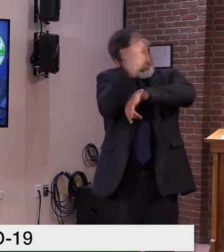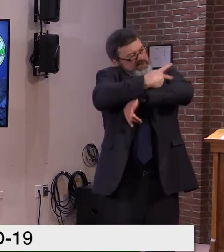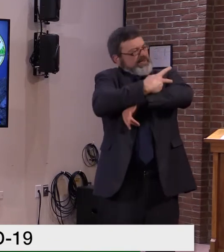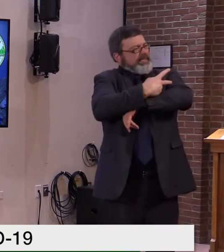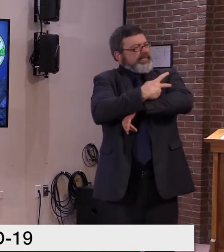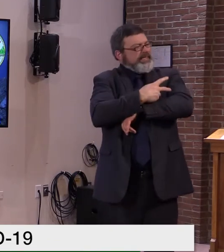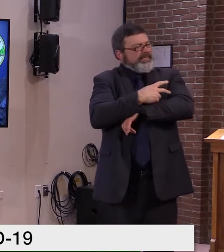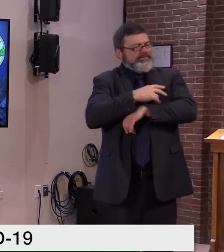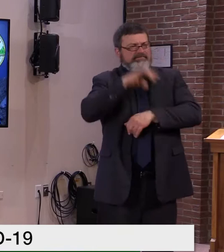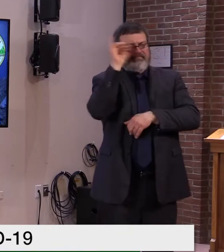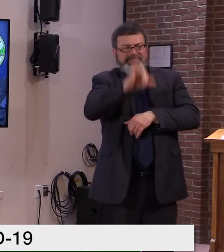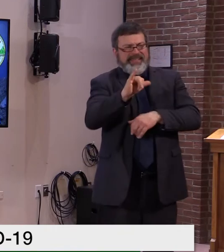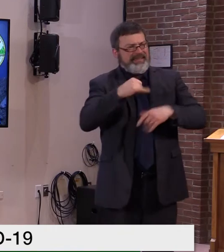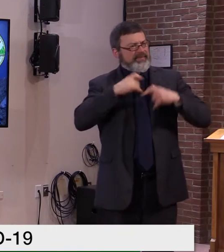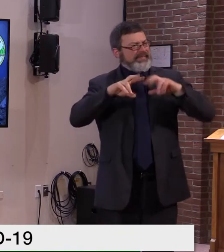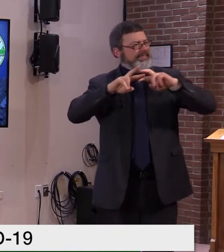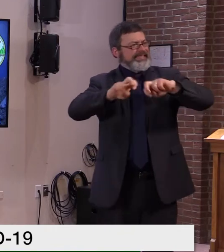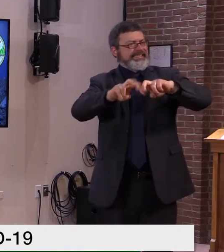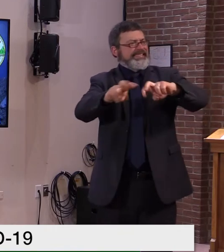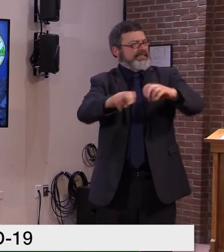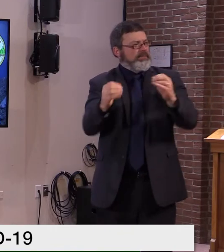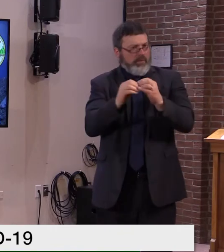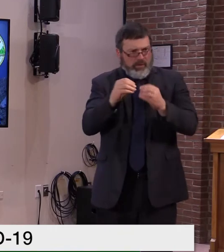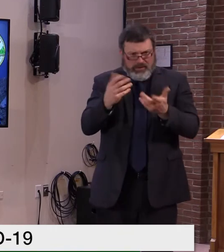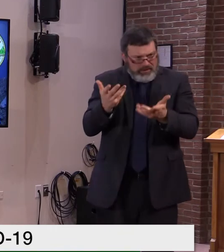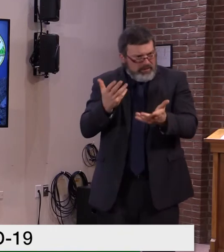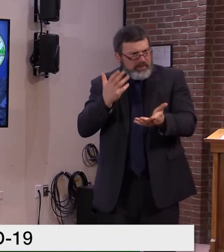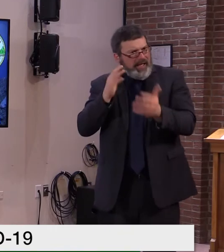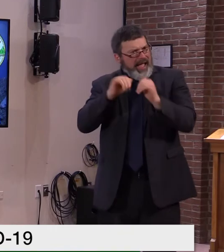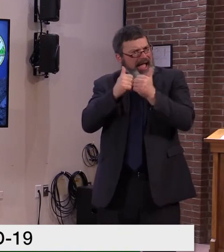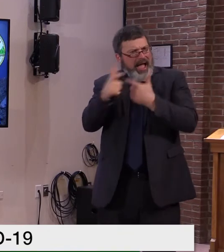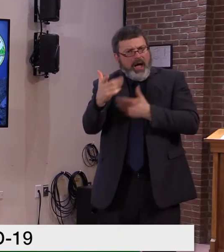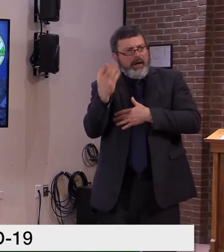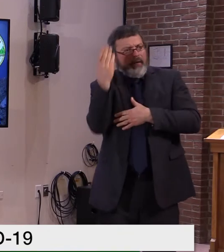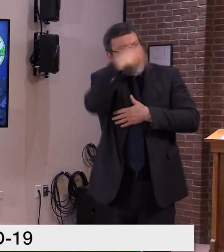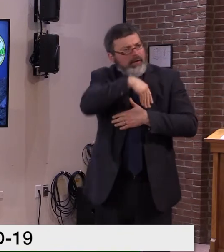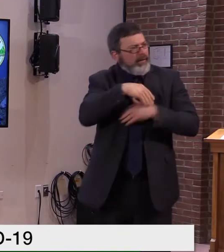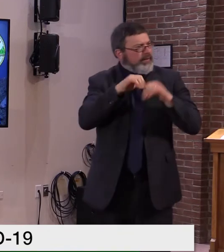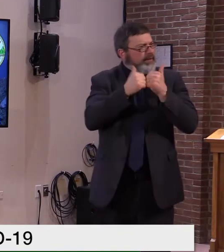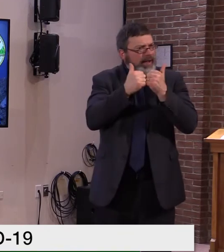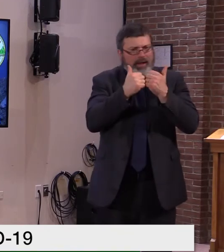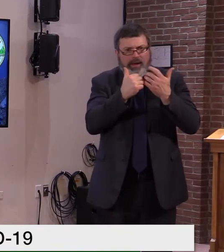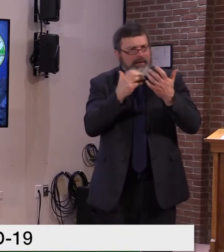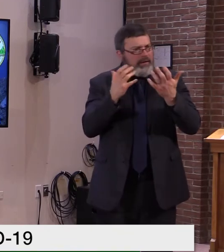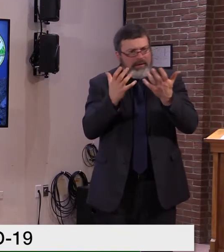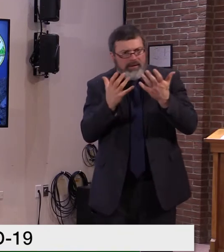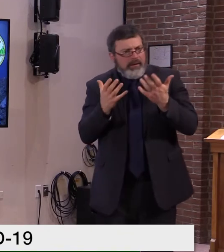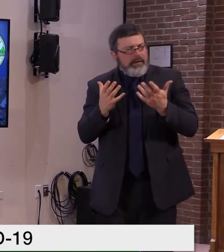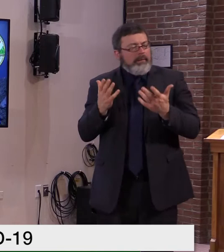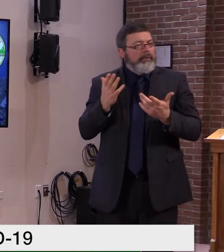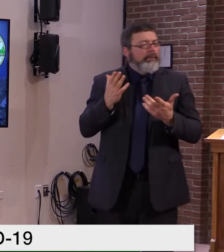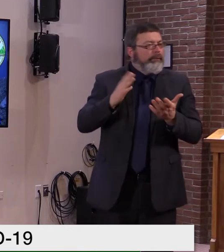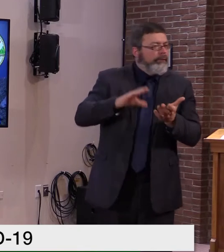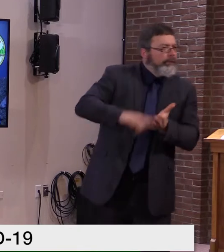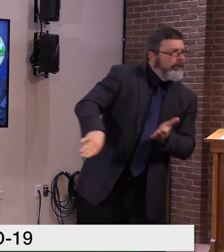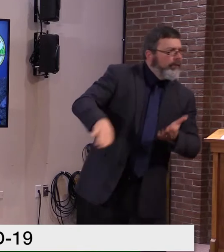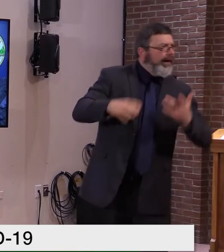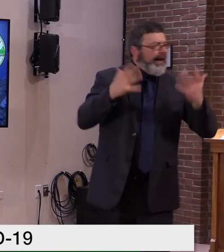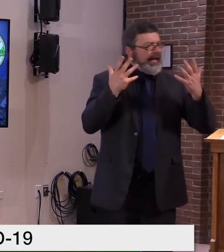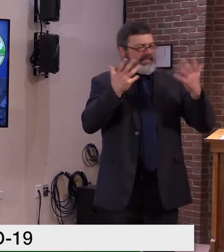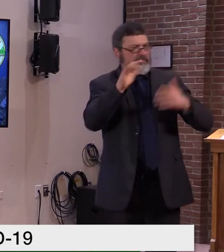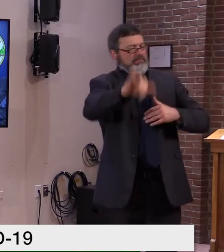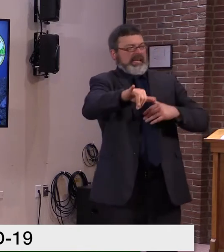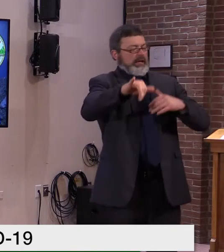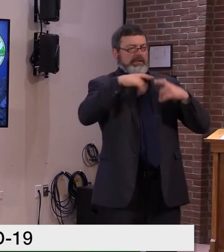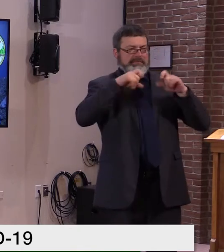As a result, the samples were spoiled and could not be tested. In addition, I've asked my general counsel to see what, if any,